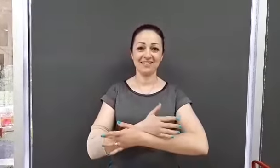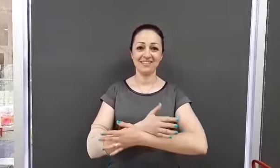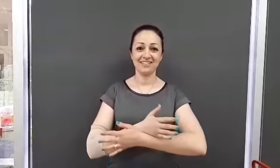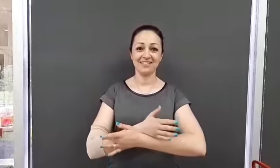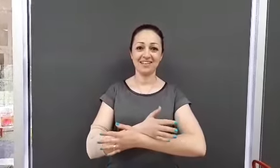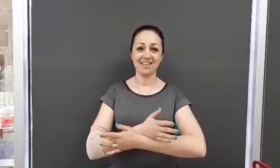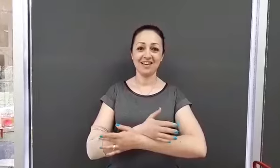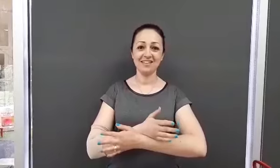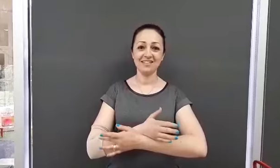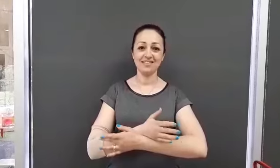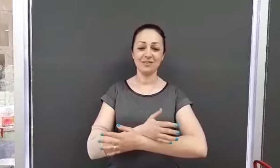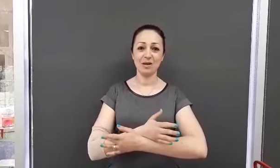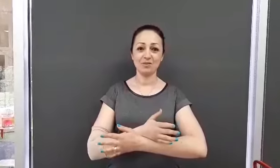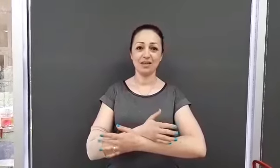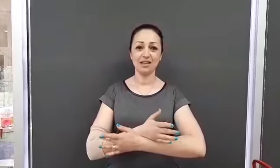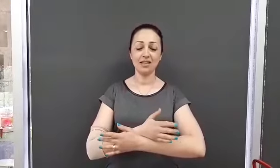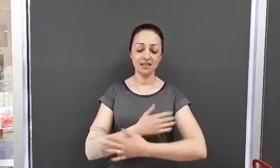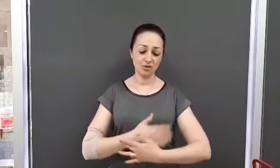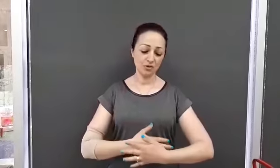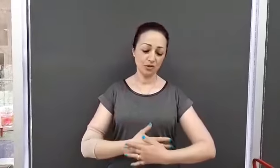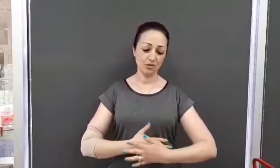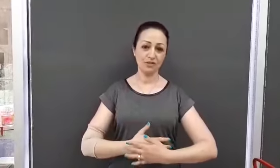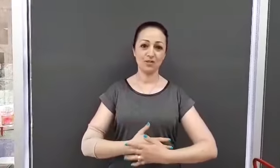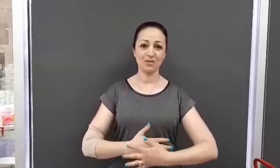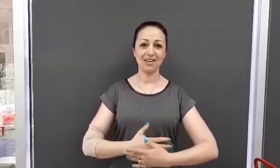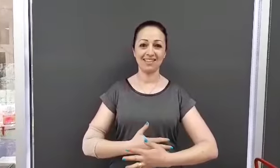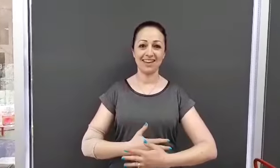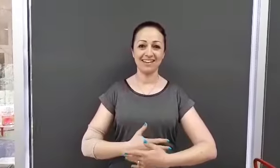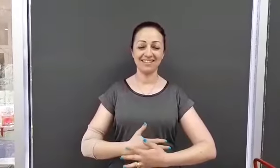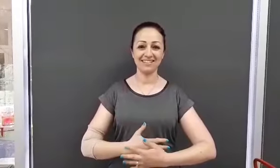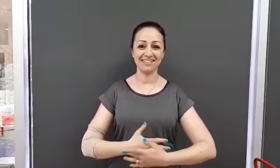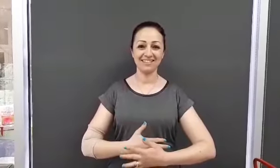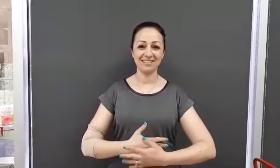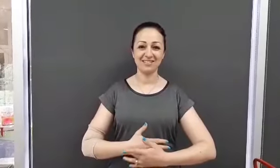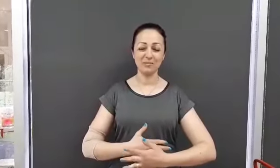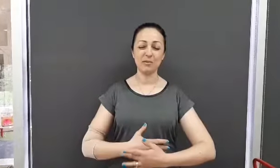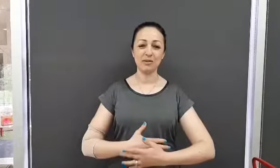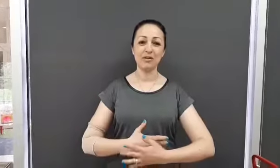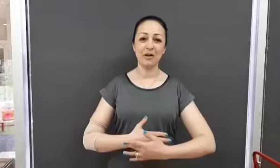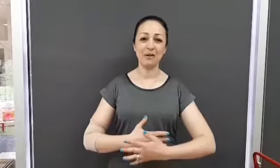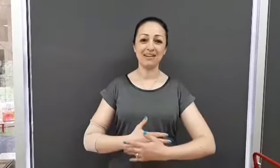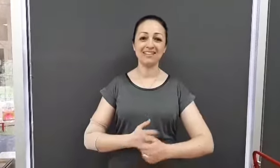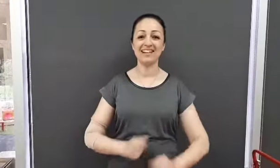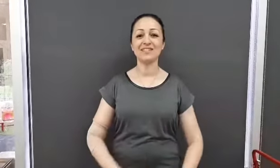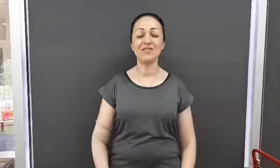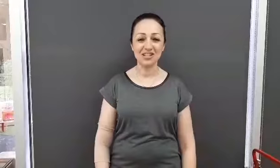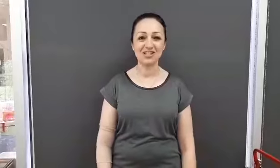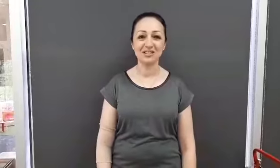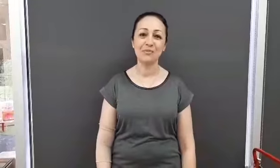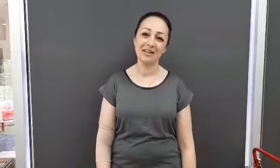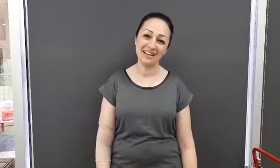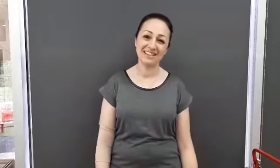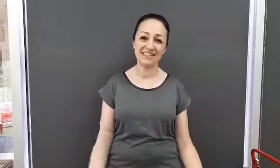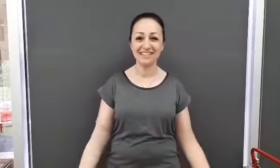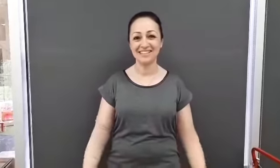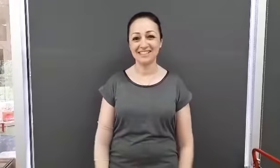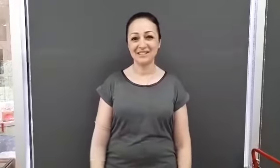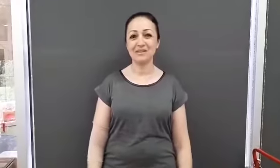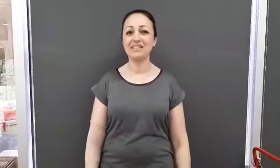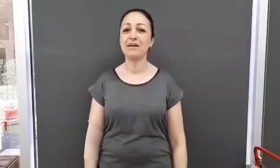see that? You might do it like this or you could even do it like that. You know that one. That's fish. Pretty easy. We did that